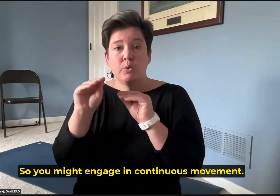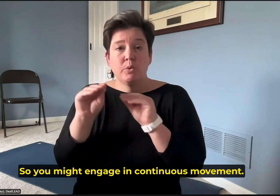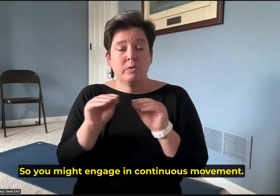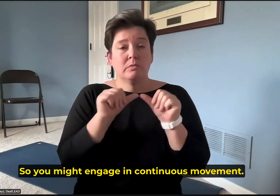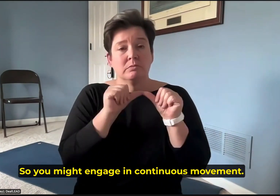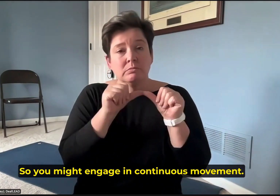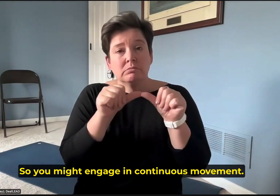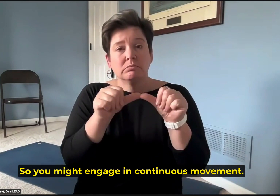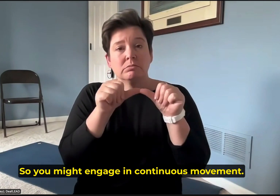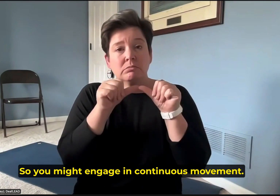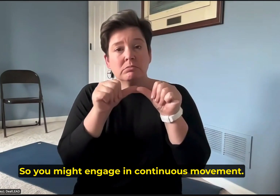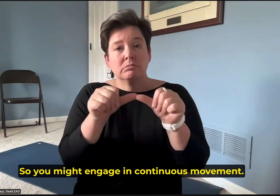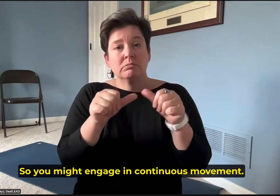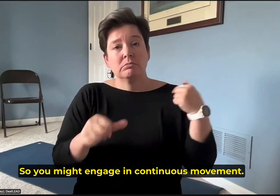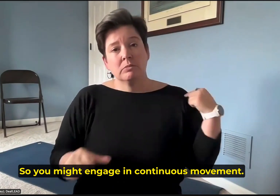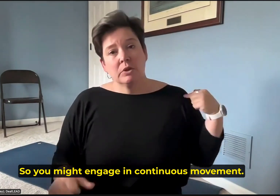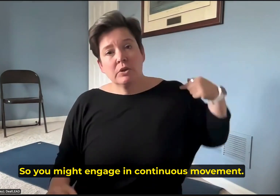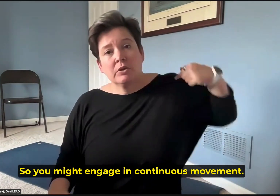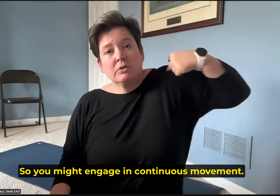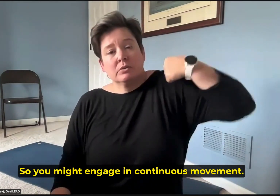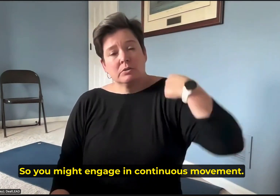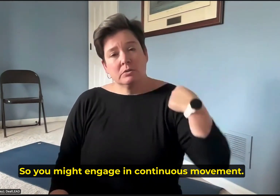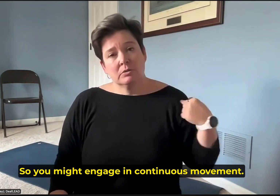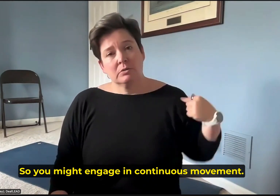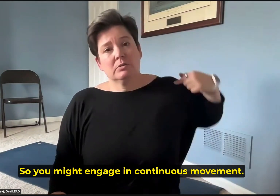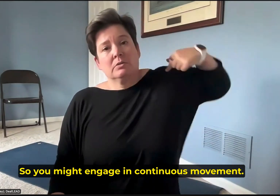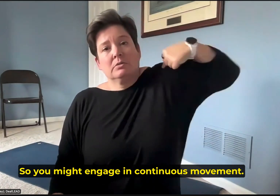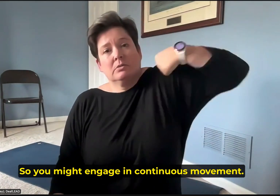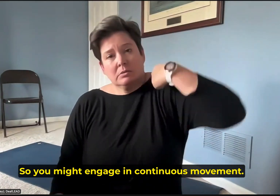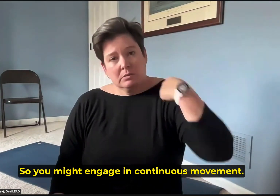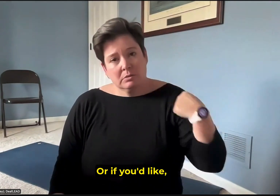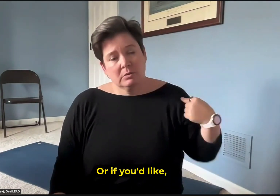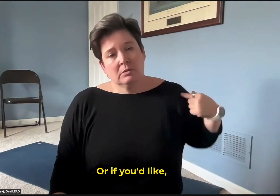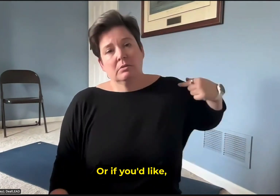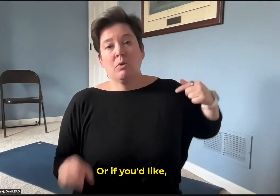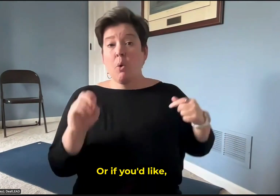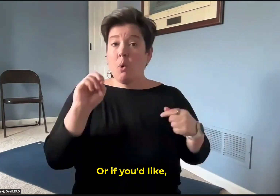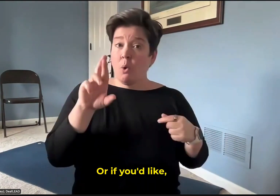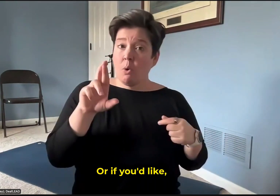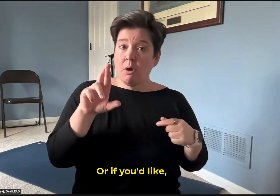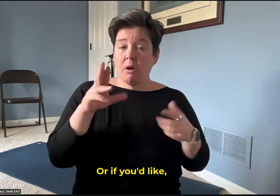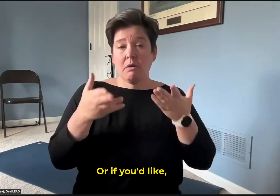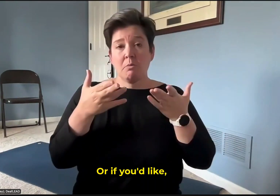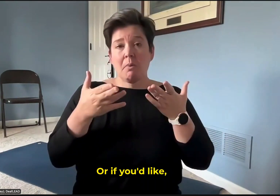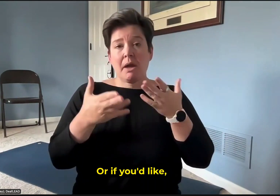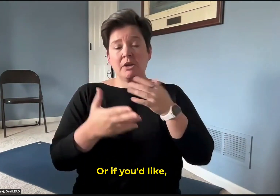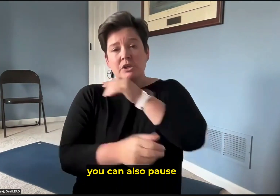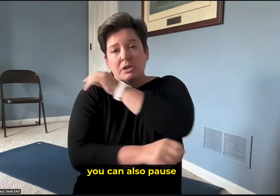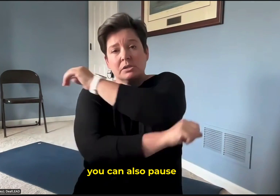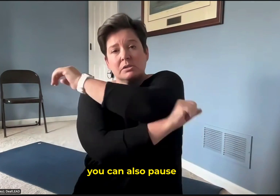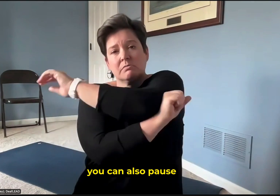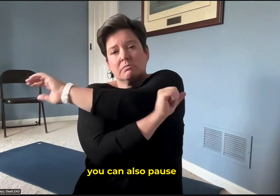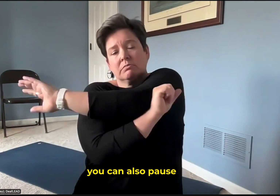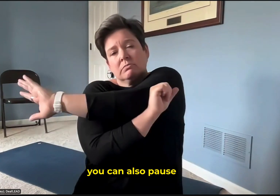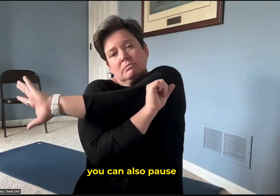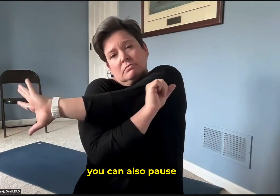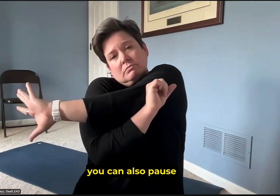So you might engage in continuous movement, or if you'd like, you can also